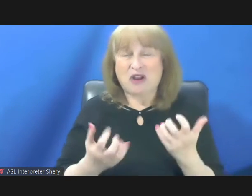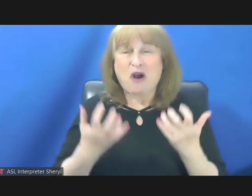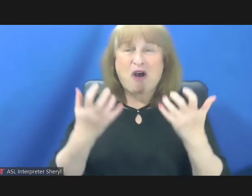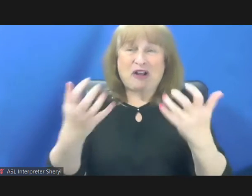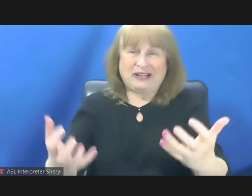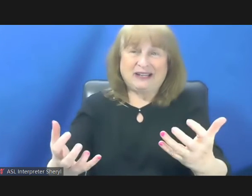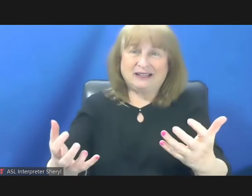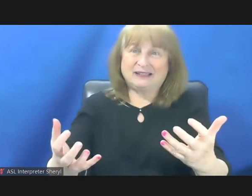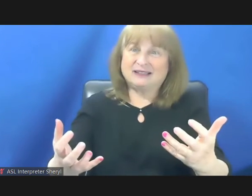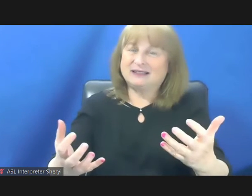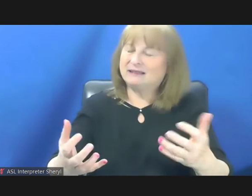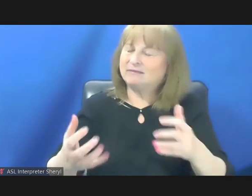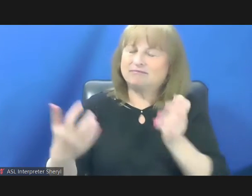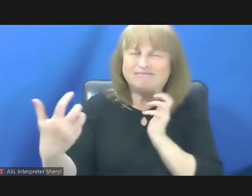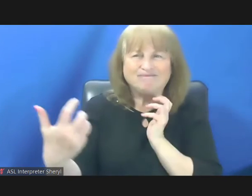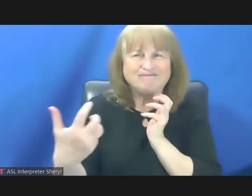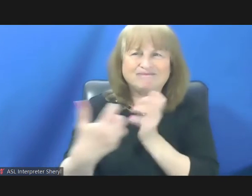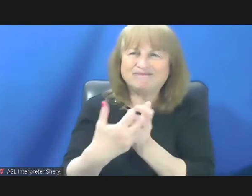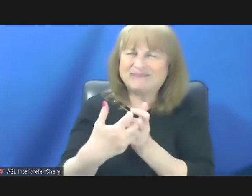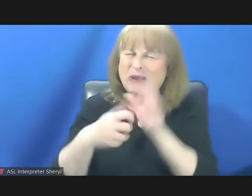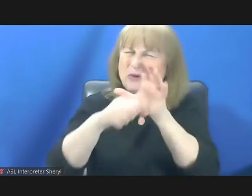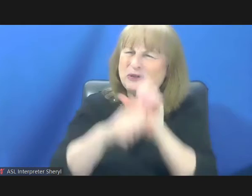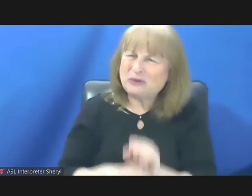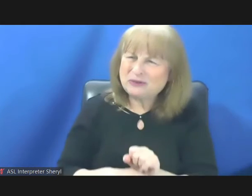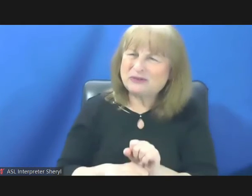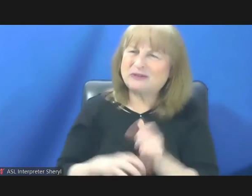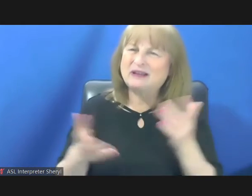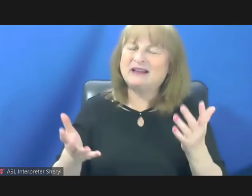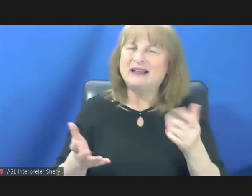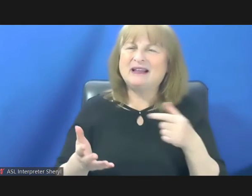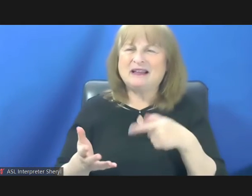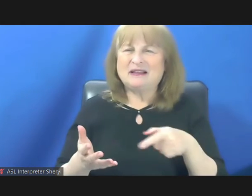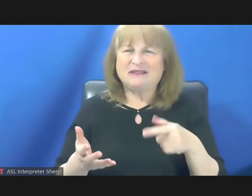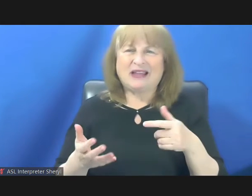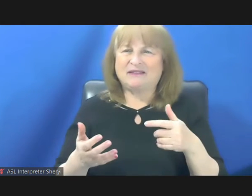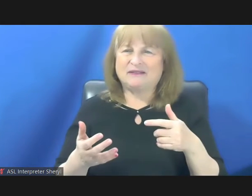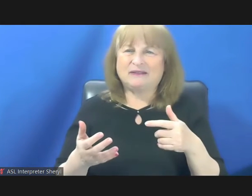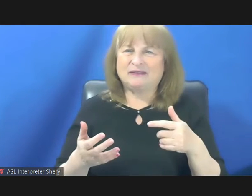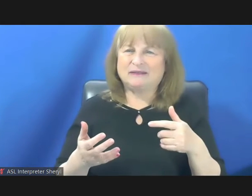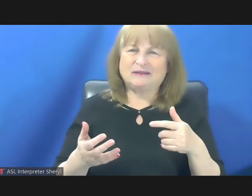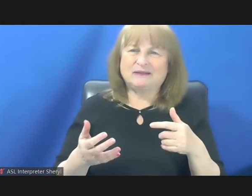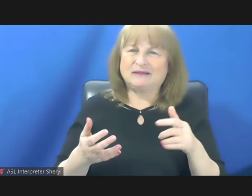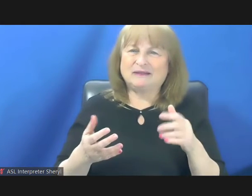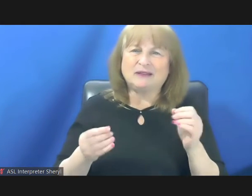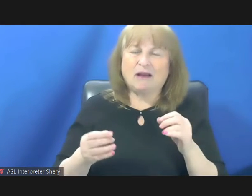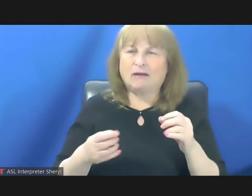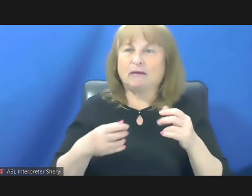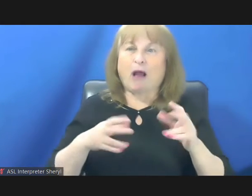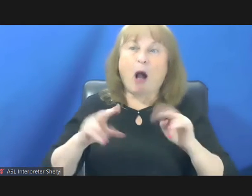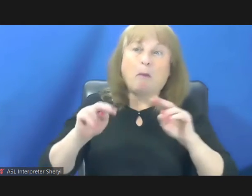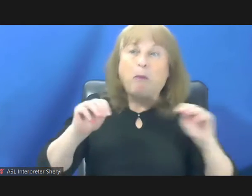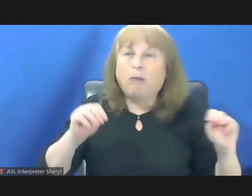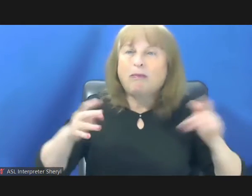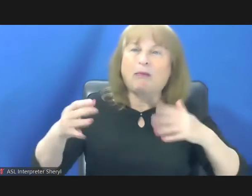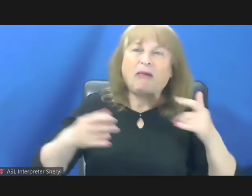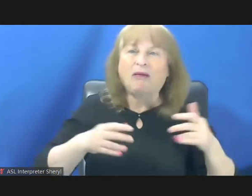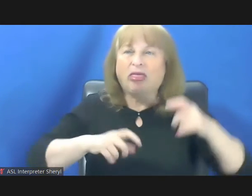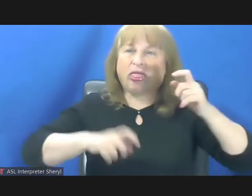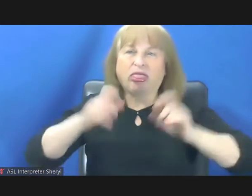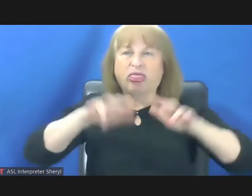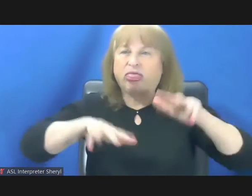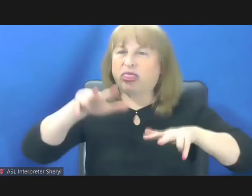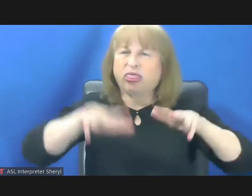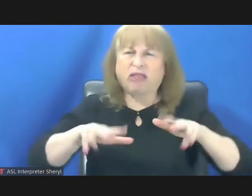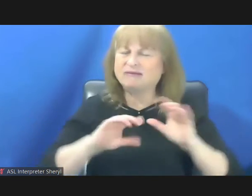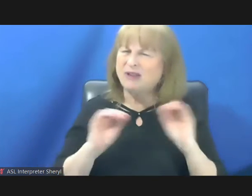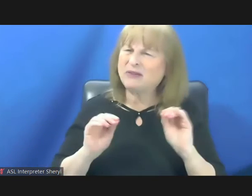were extraordinarily well used to. So they would have no ums and oohs and whatnot in speech. It was